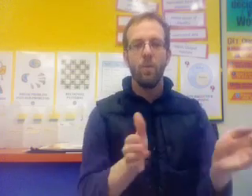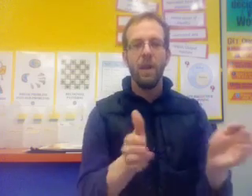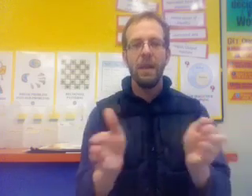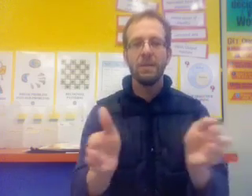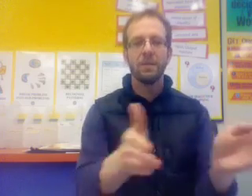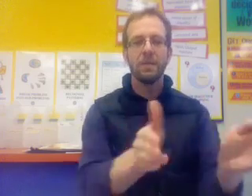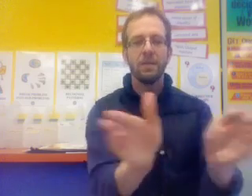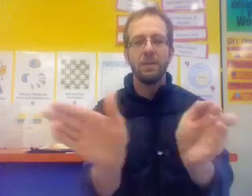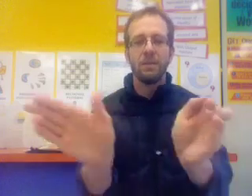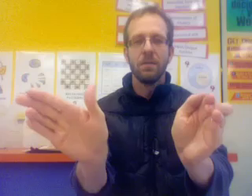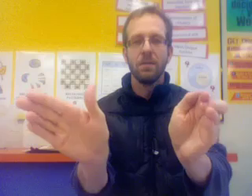Ways.